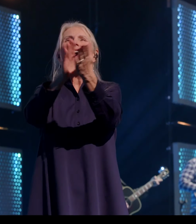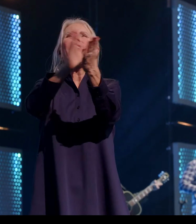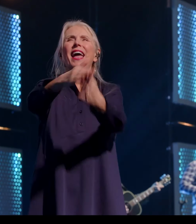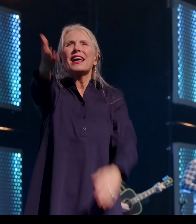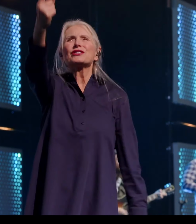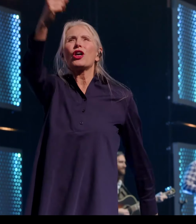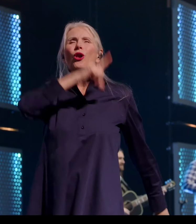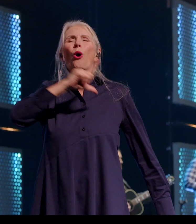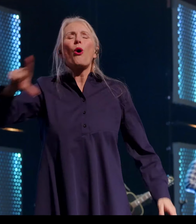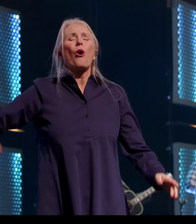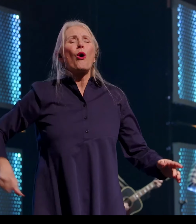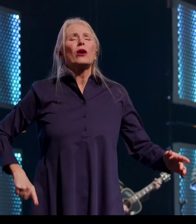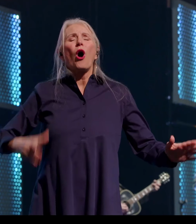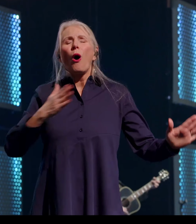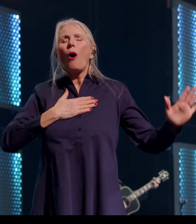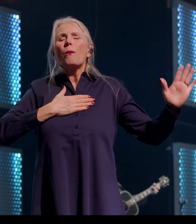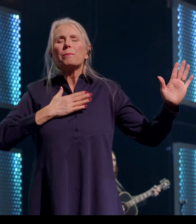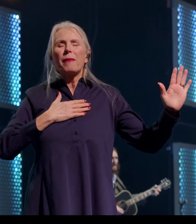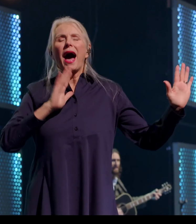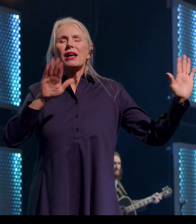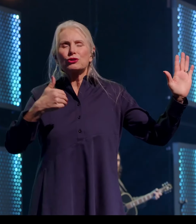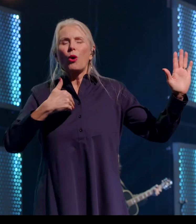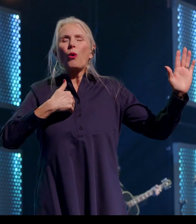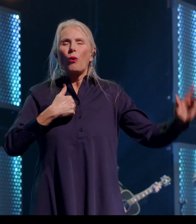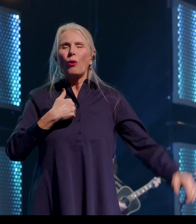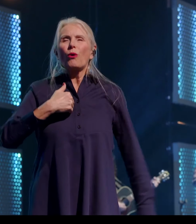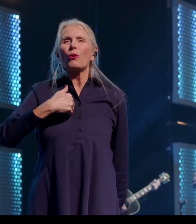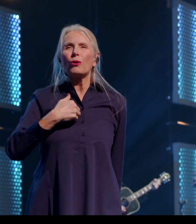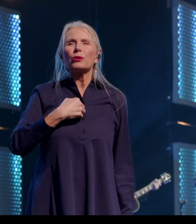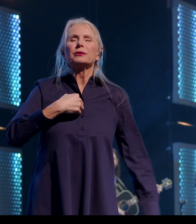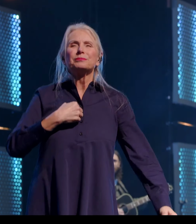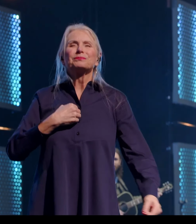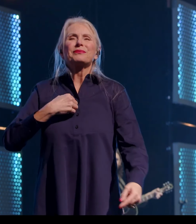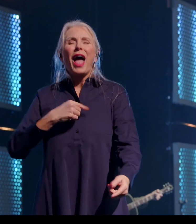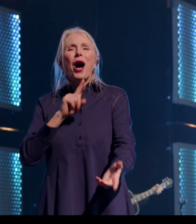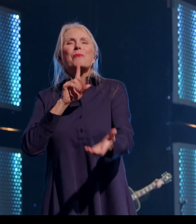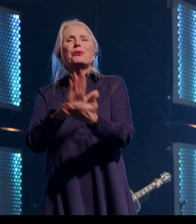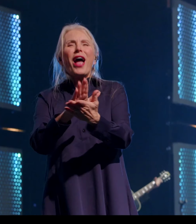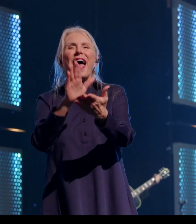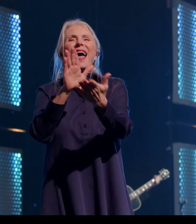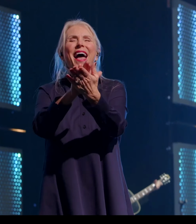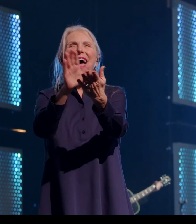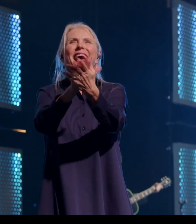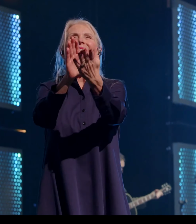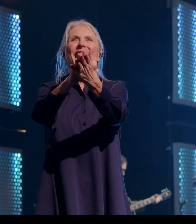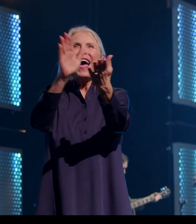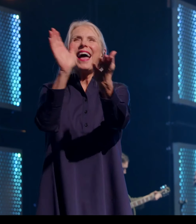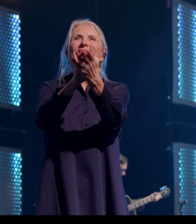Praise the Lord, oh my soul. That's what we come to do.